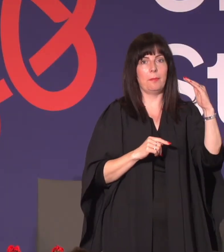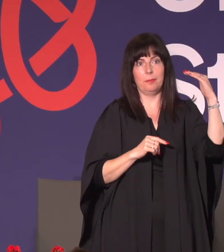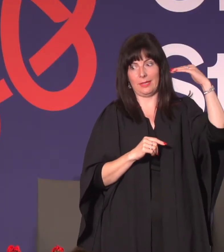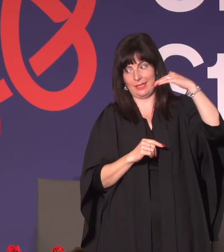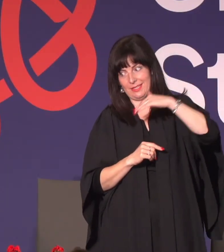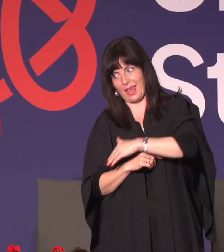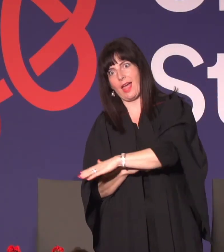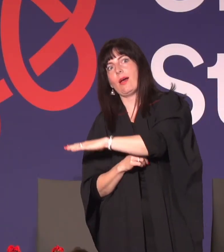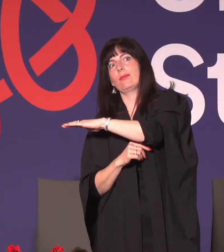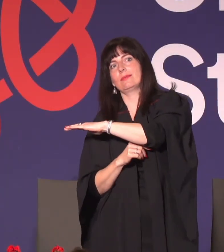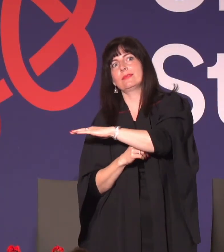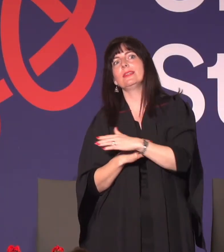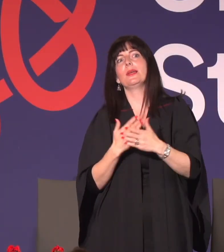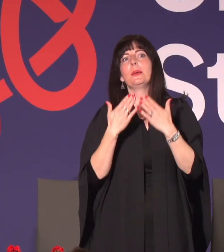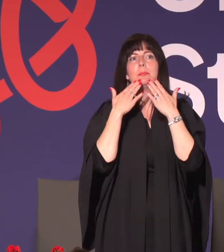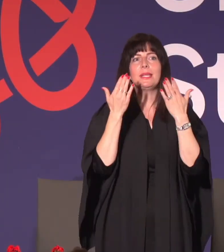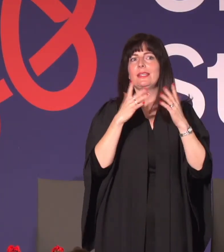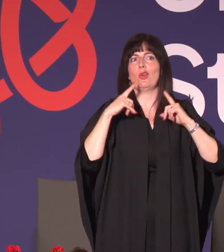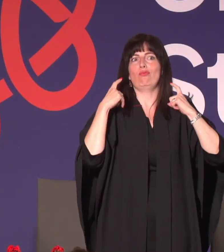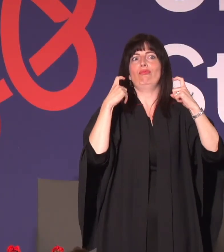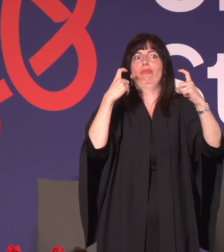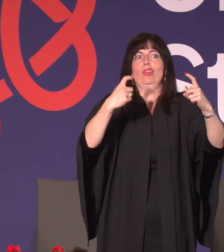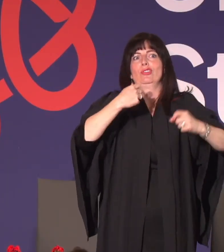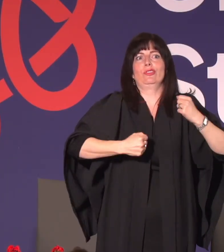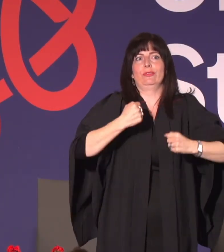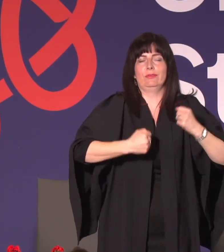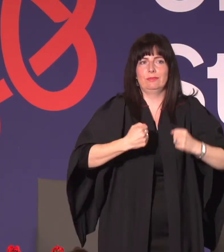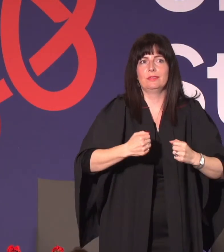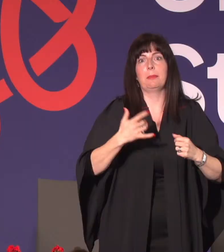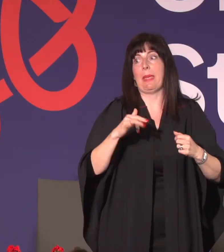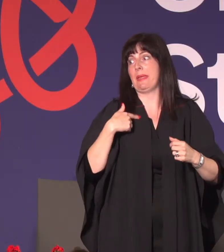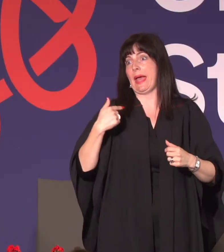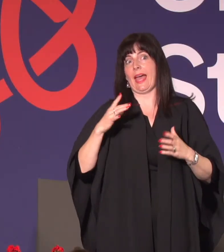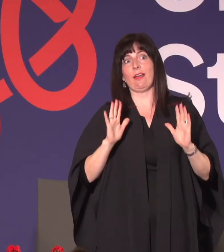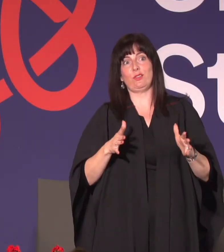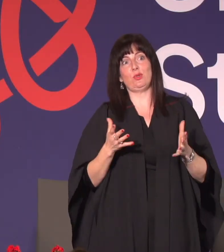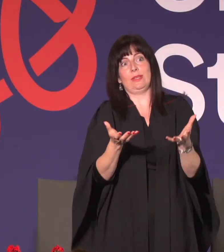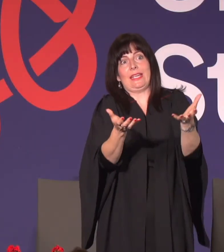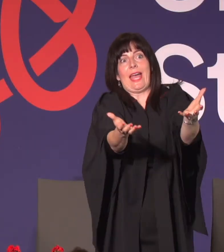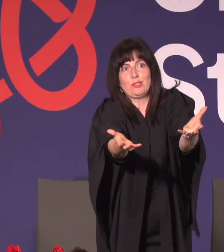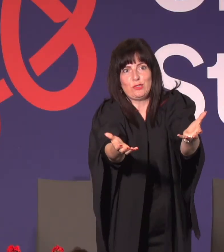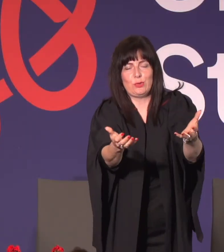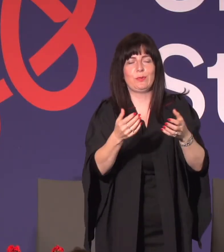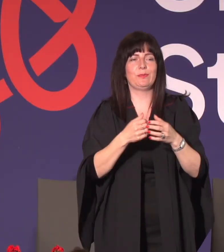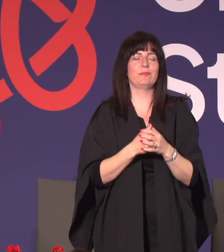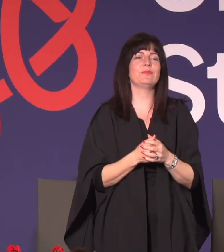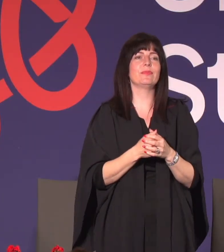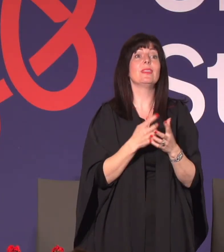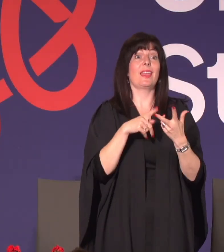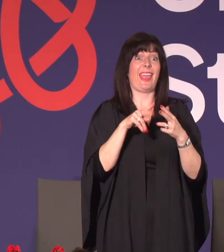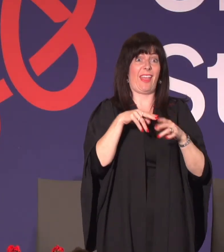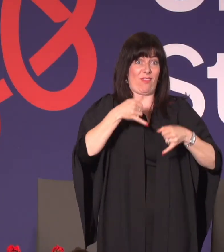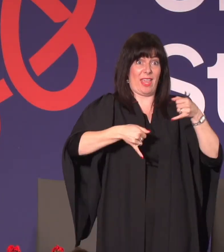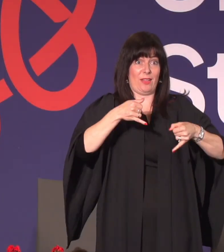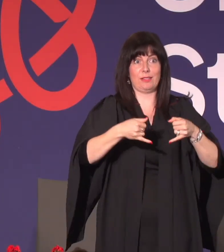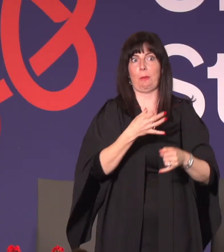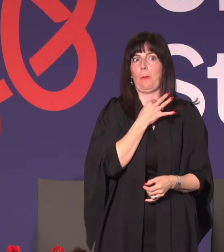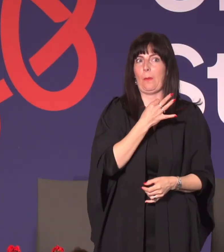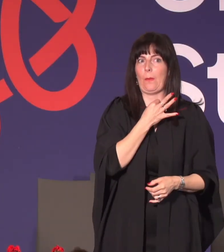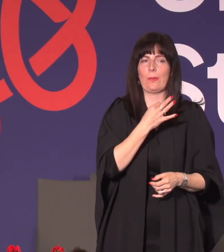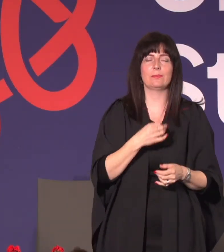down, so please don't race across this stage, otherwise I will have to catch you at the other end, especially if you're wearing heels.